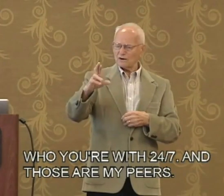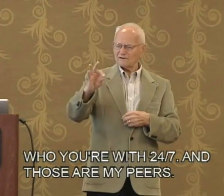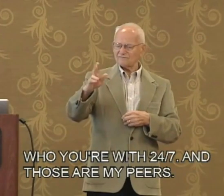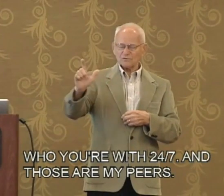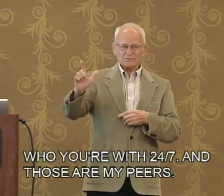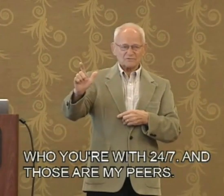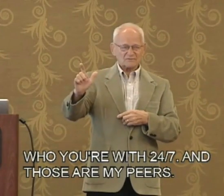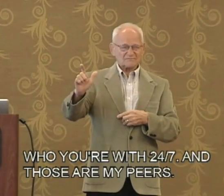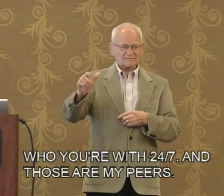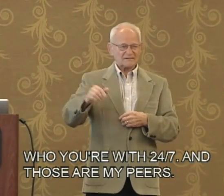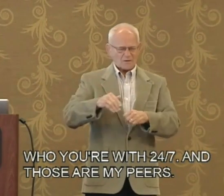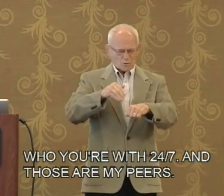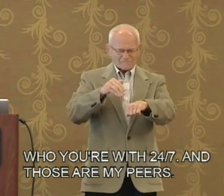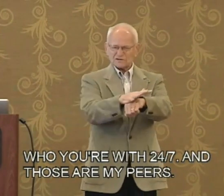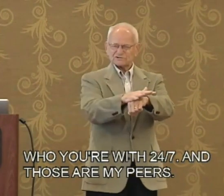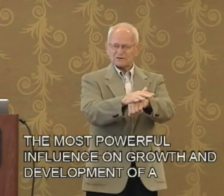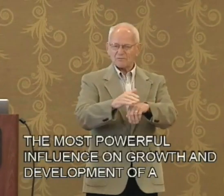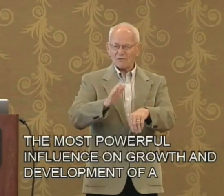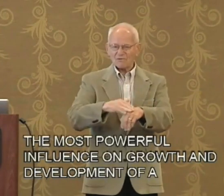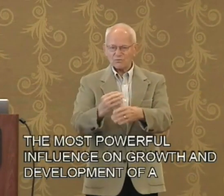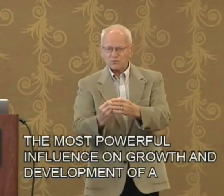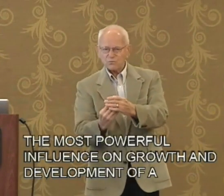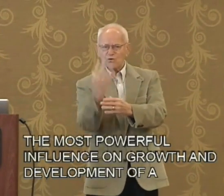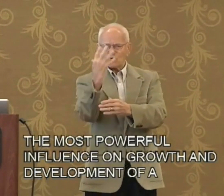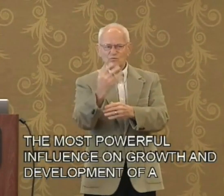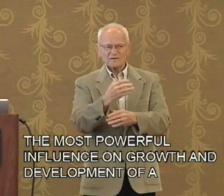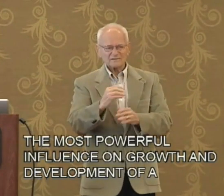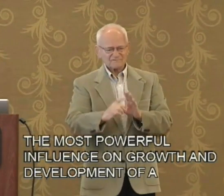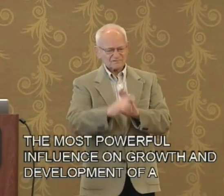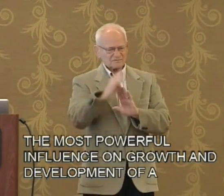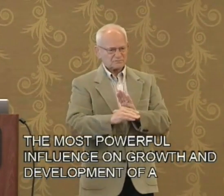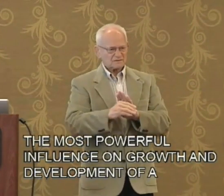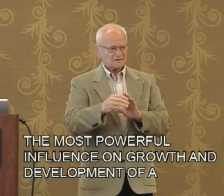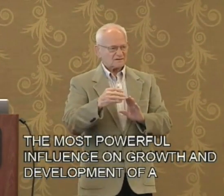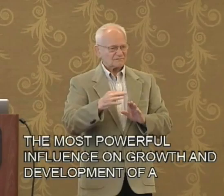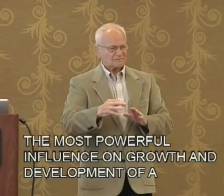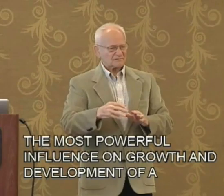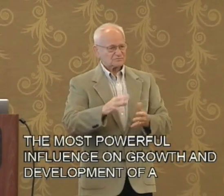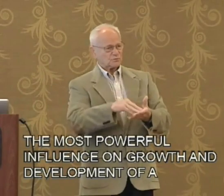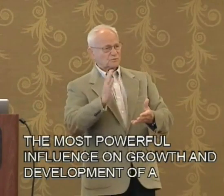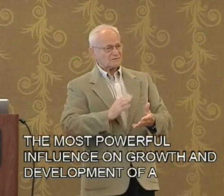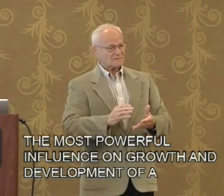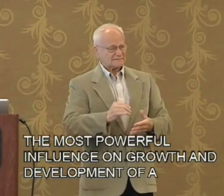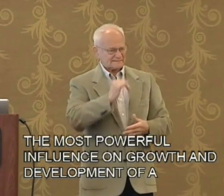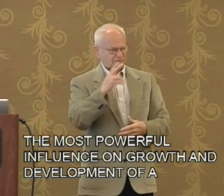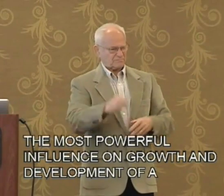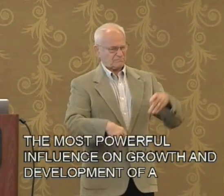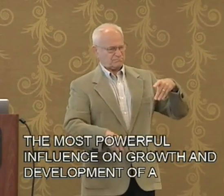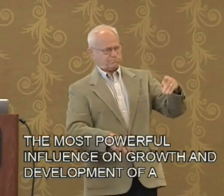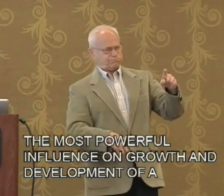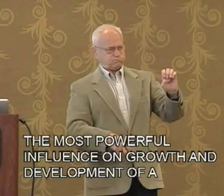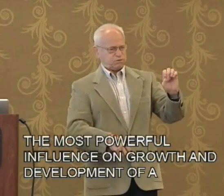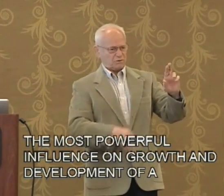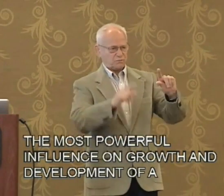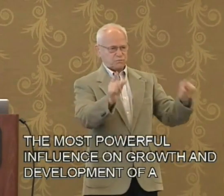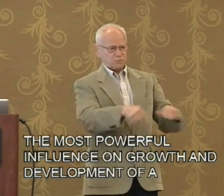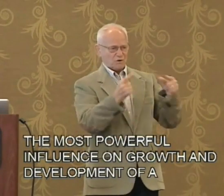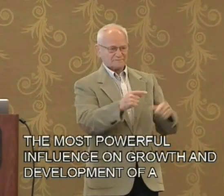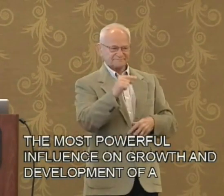The most powerful influence on growth and development of a student is always the